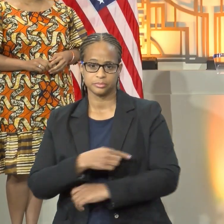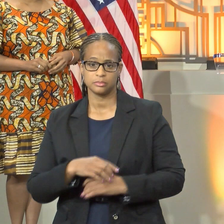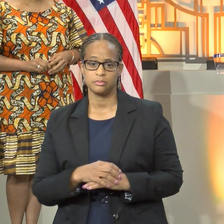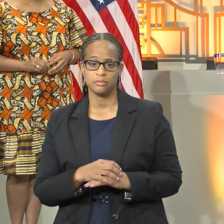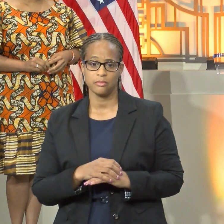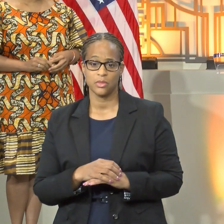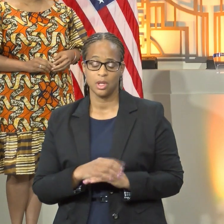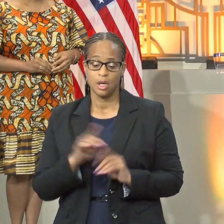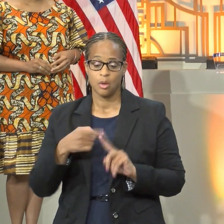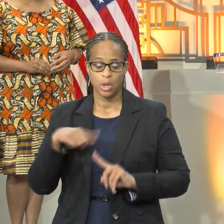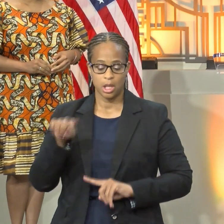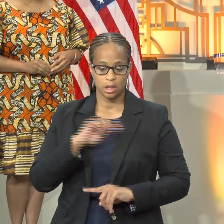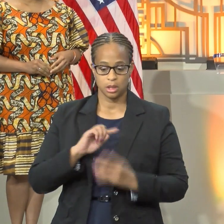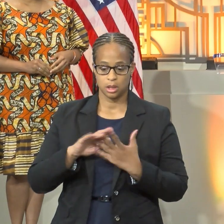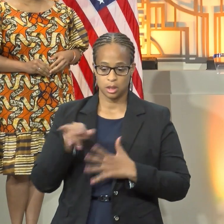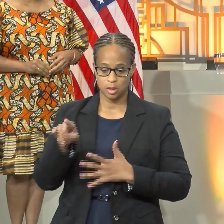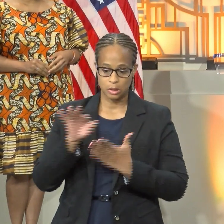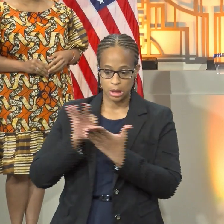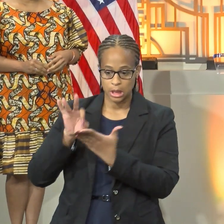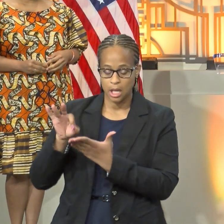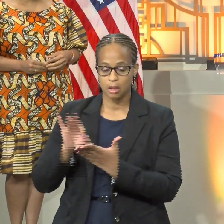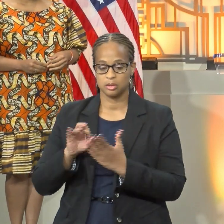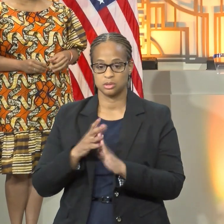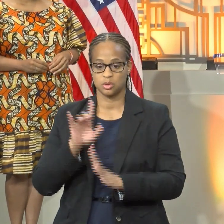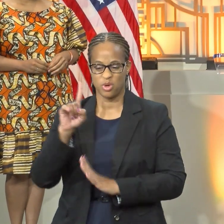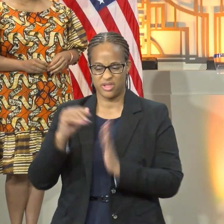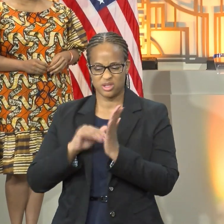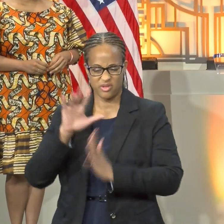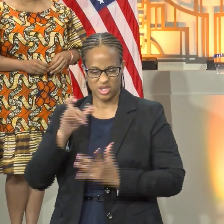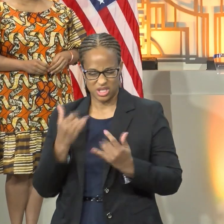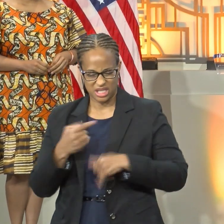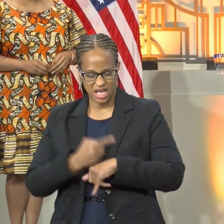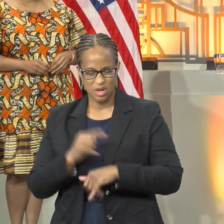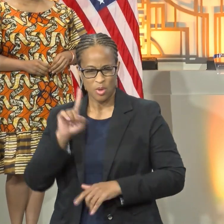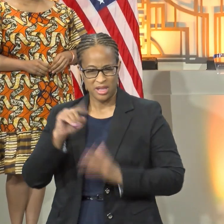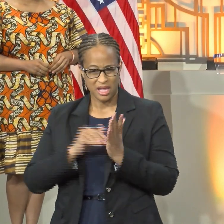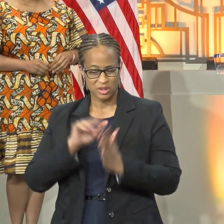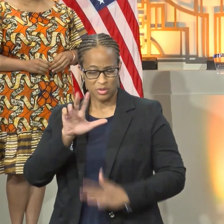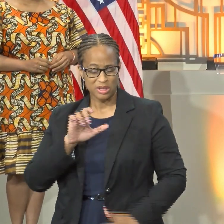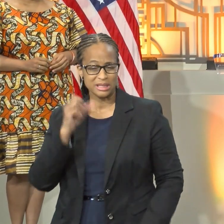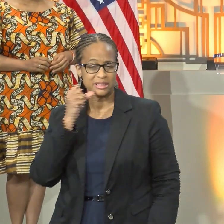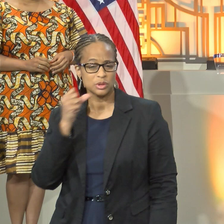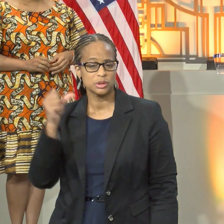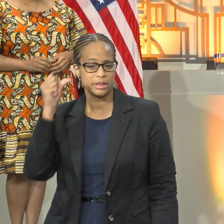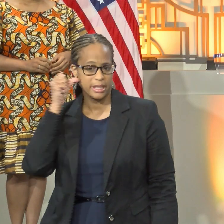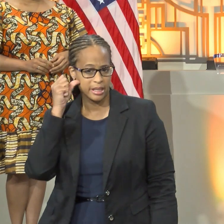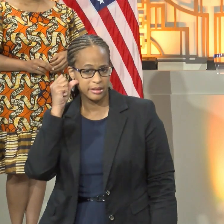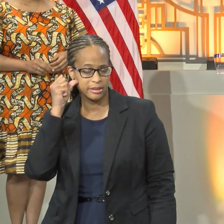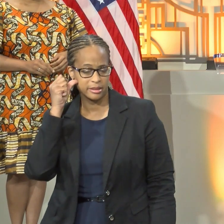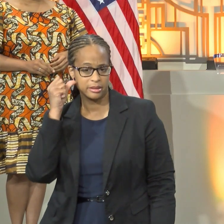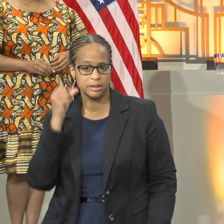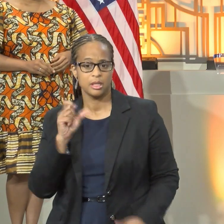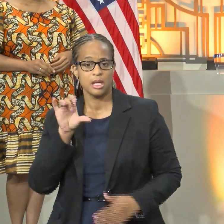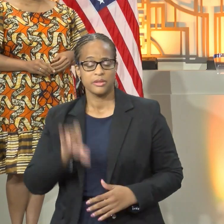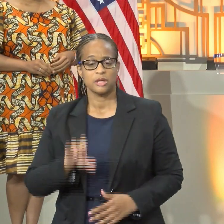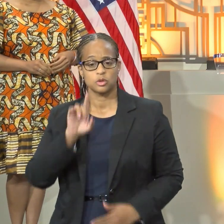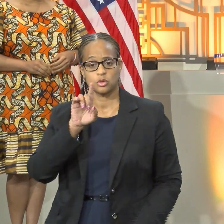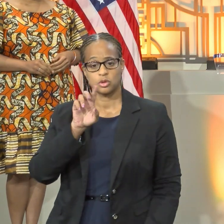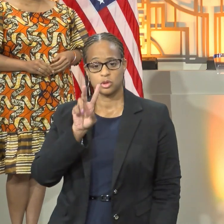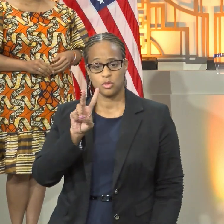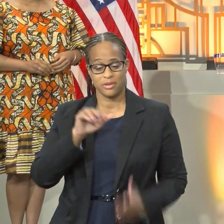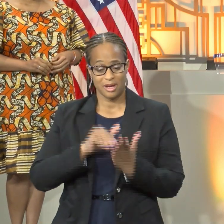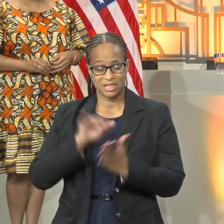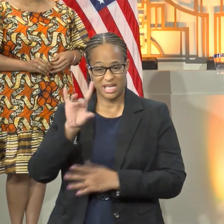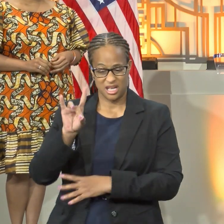when you count the number of roughly 1,500 today, 1,300 on yesterday, that's